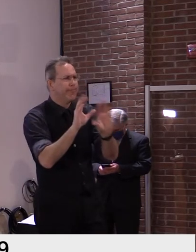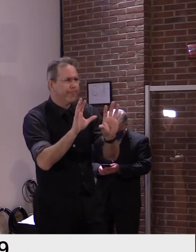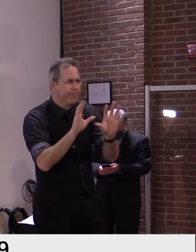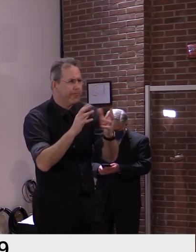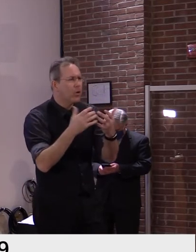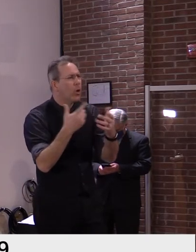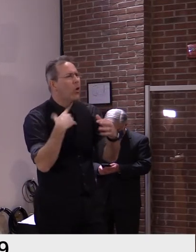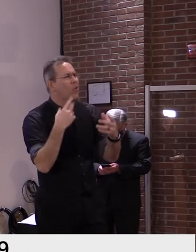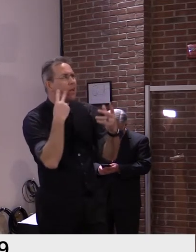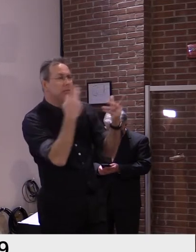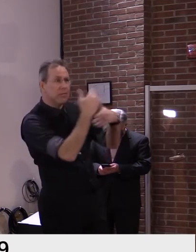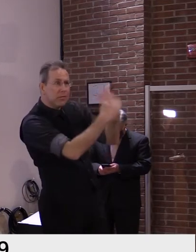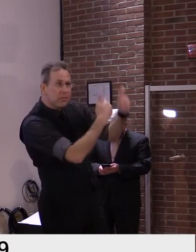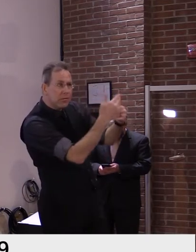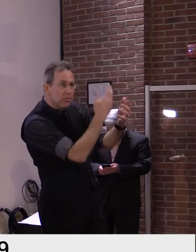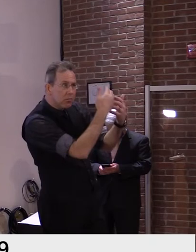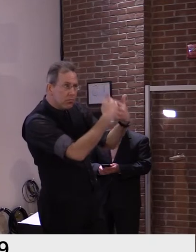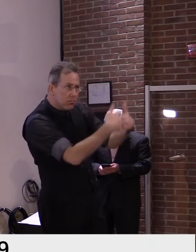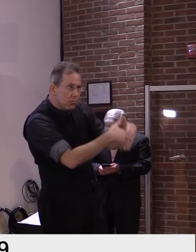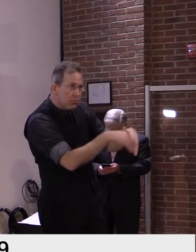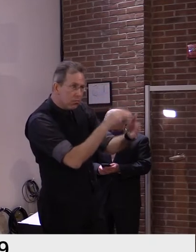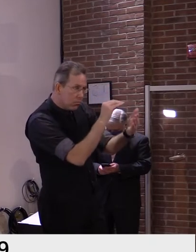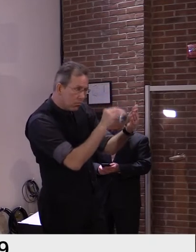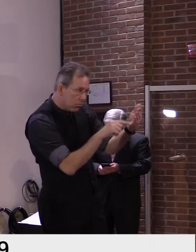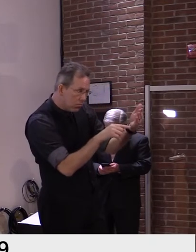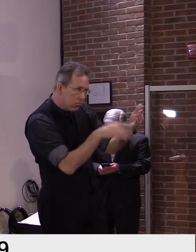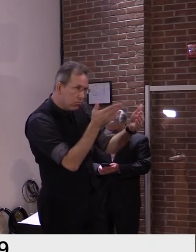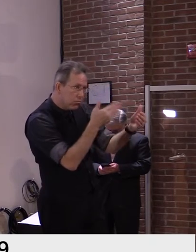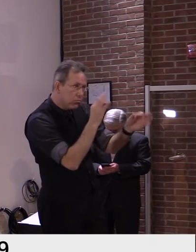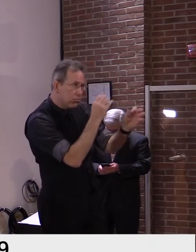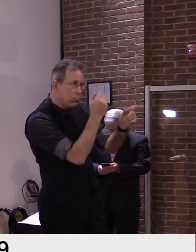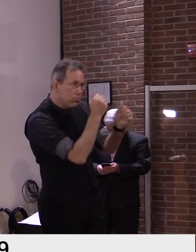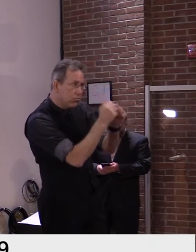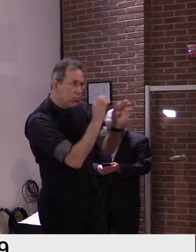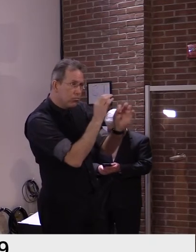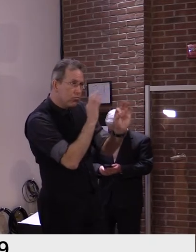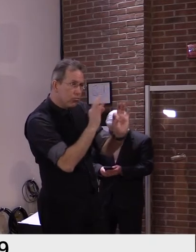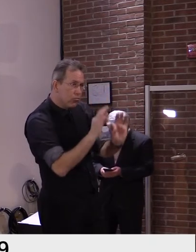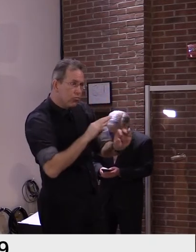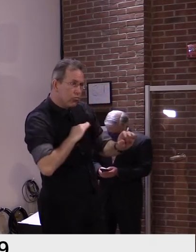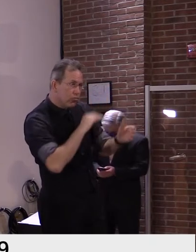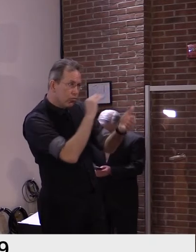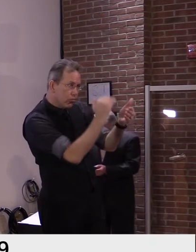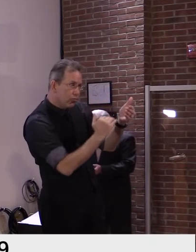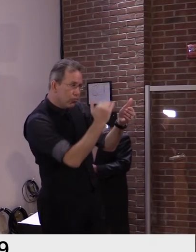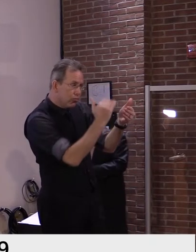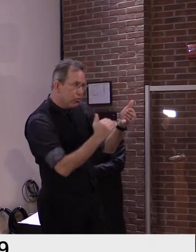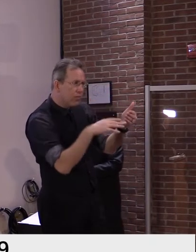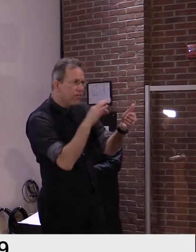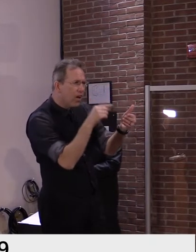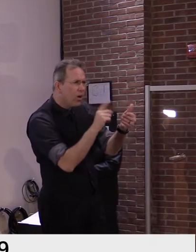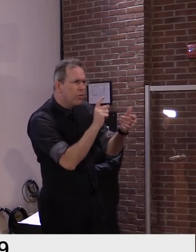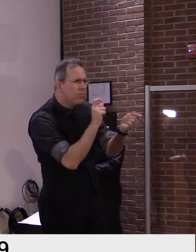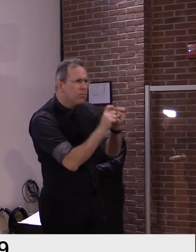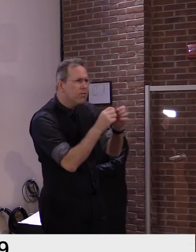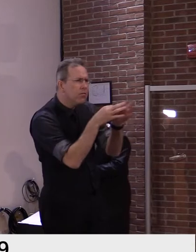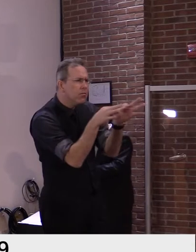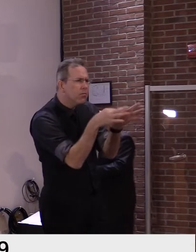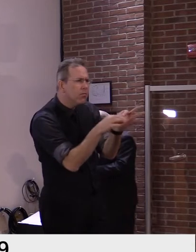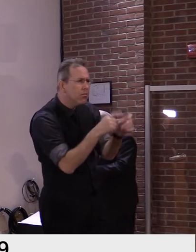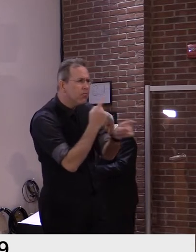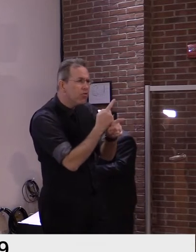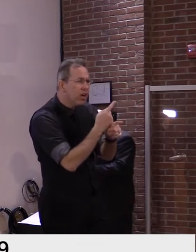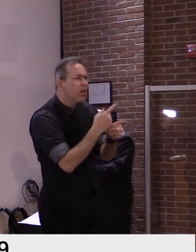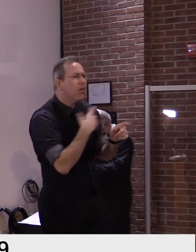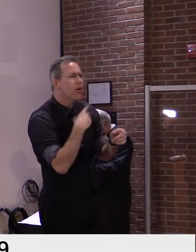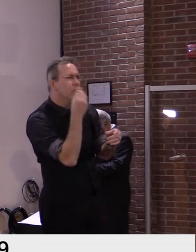So I can look into that and see if I can give you a better answer on that. The other thing, you know, again, there's a specific